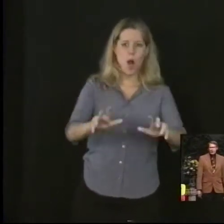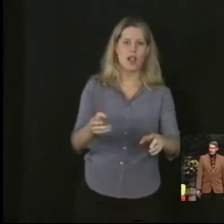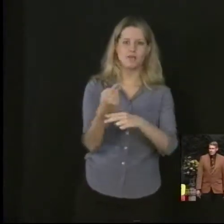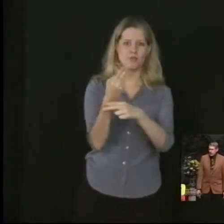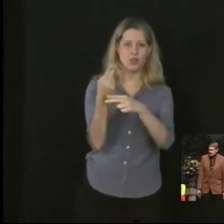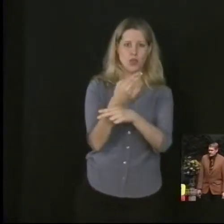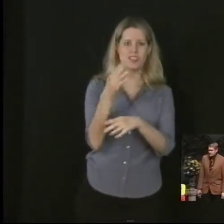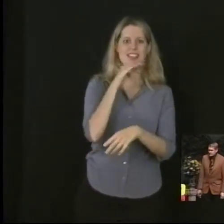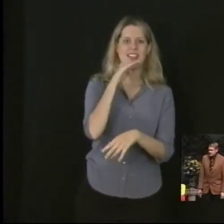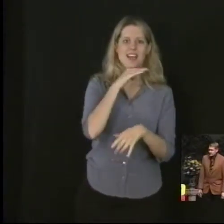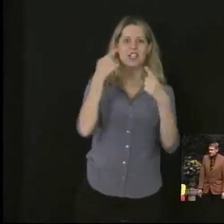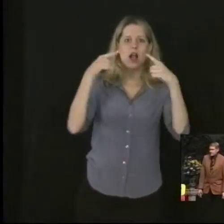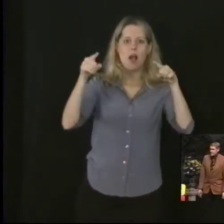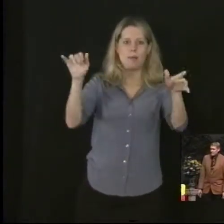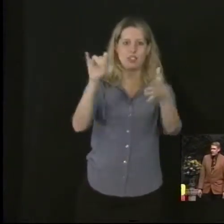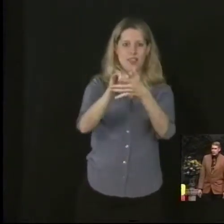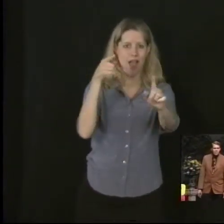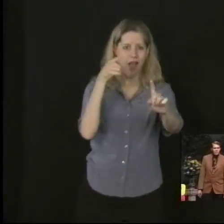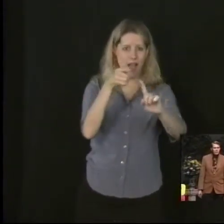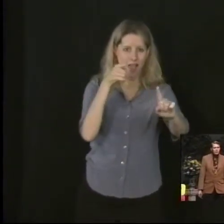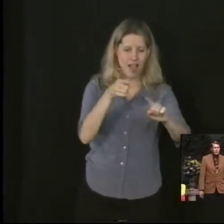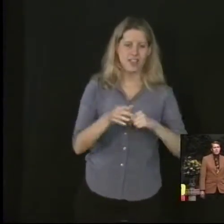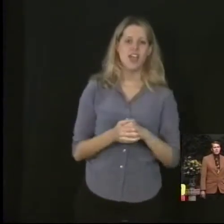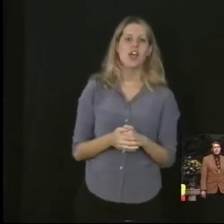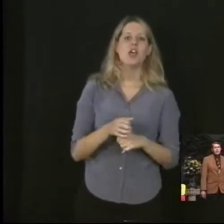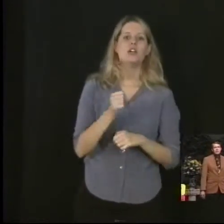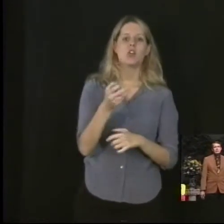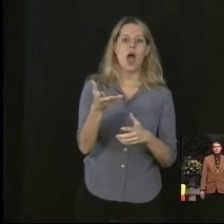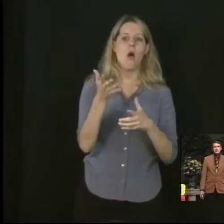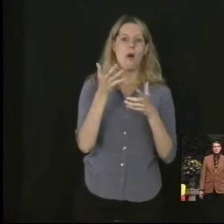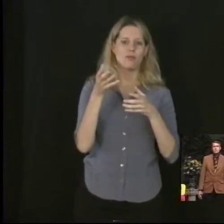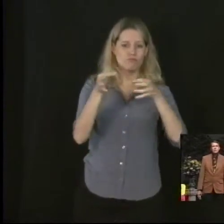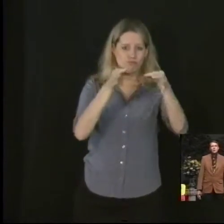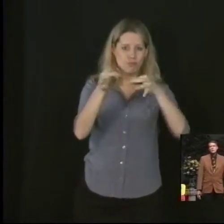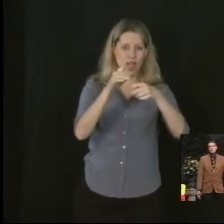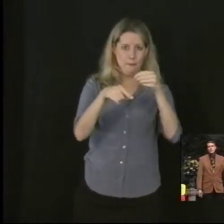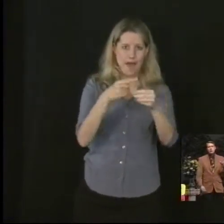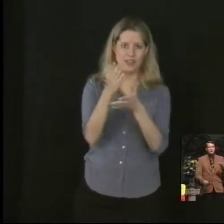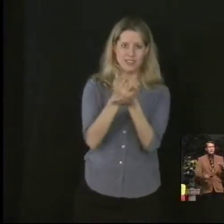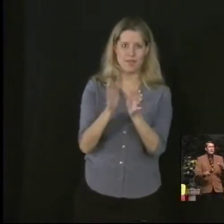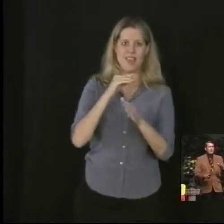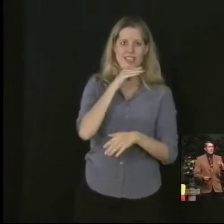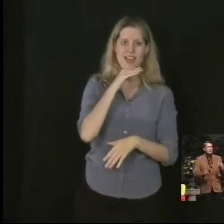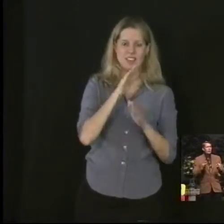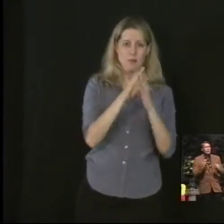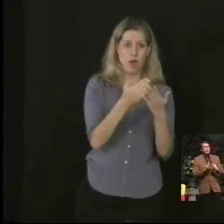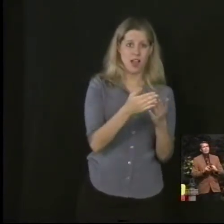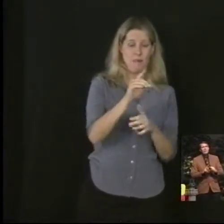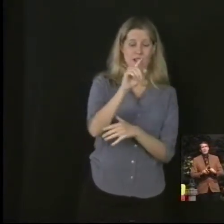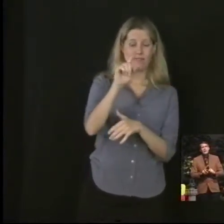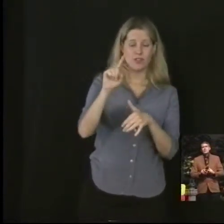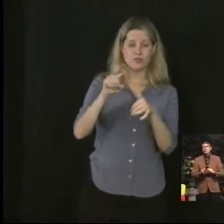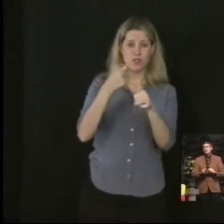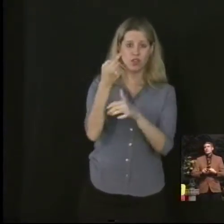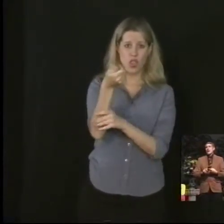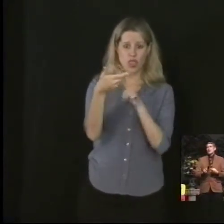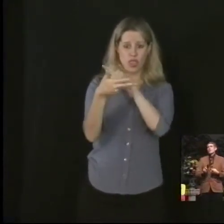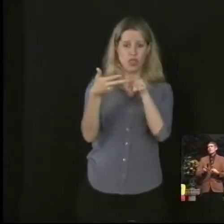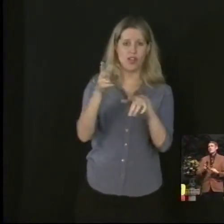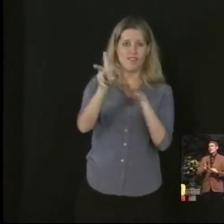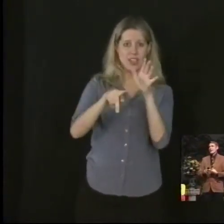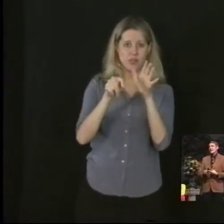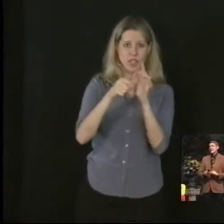to accomplish that. So I'm going to tell you about some of the lies in the textbooks. In my first 3 videos, on number 1, we talk about how students are being